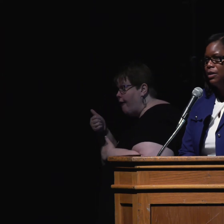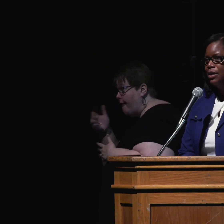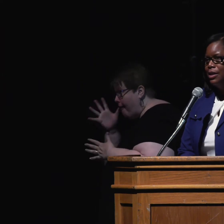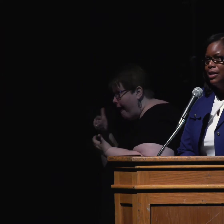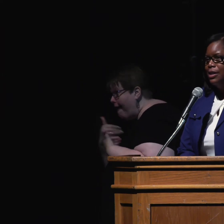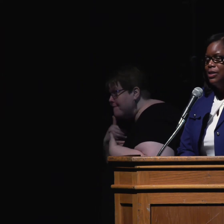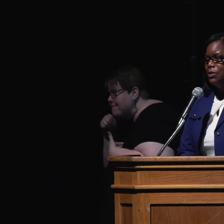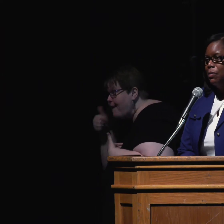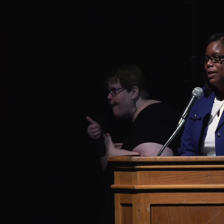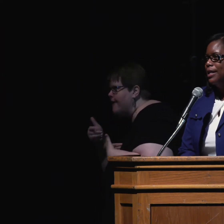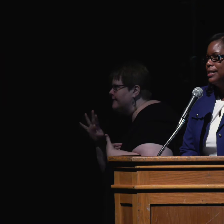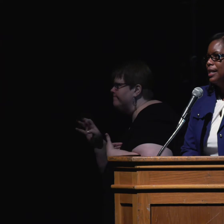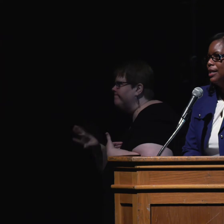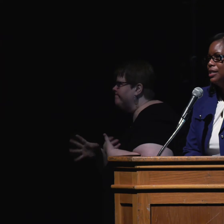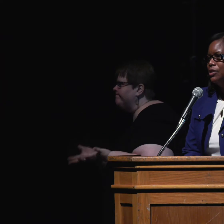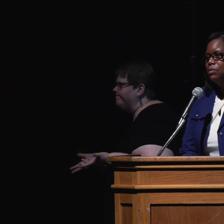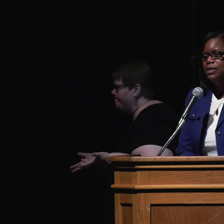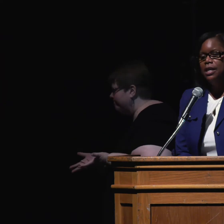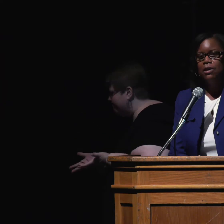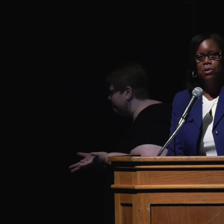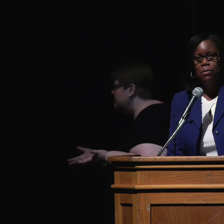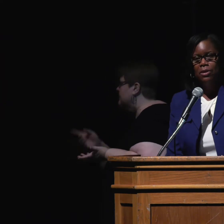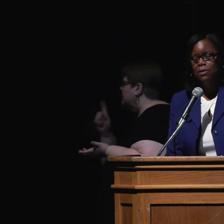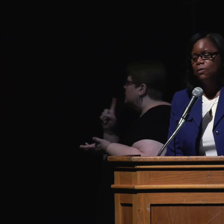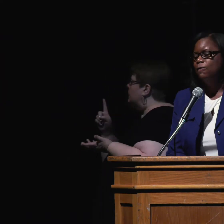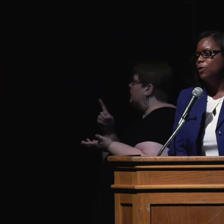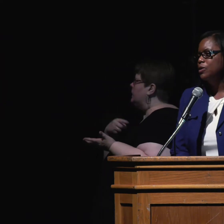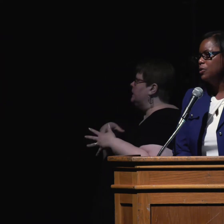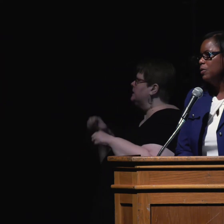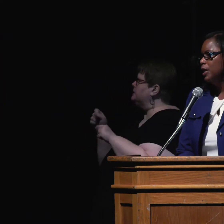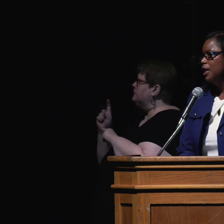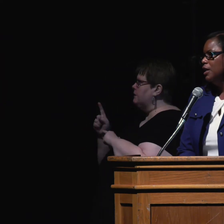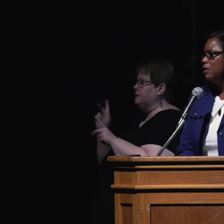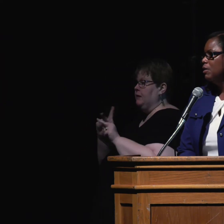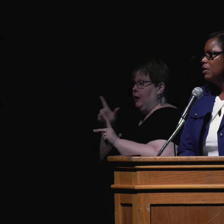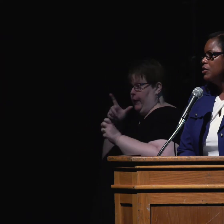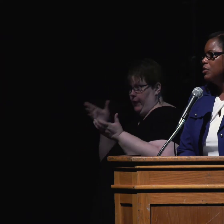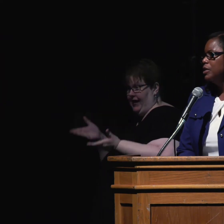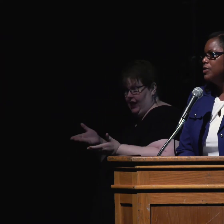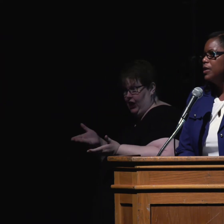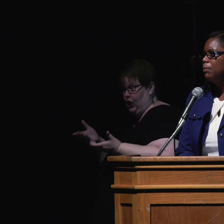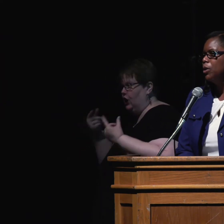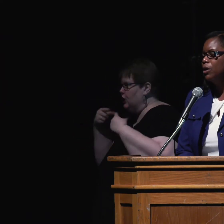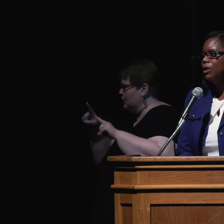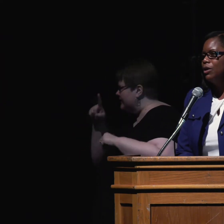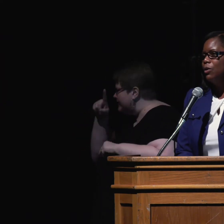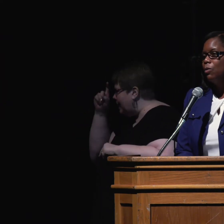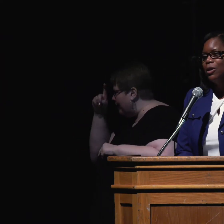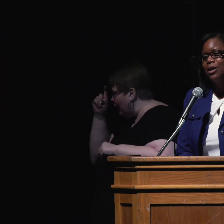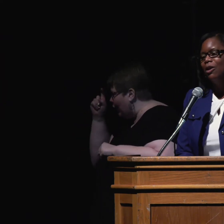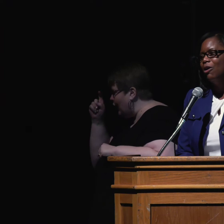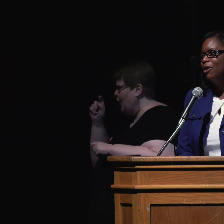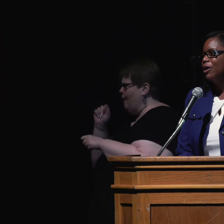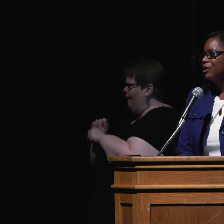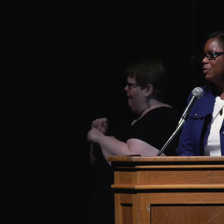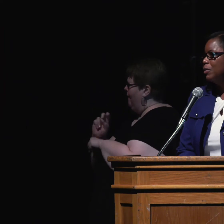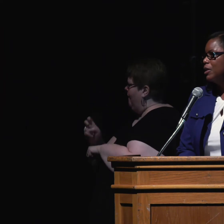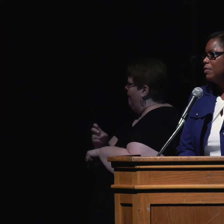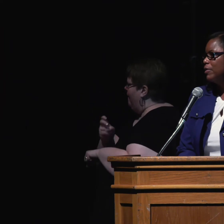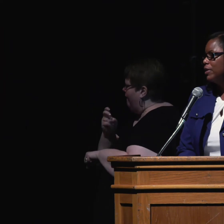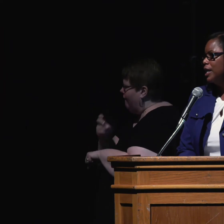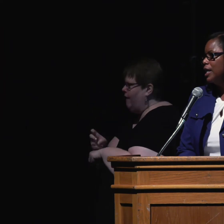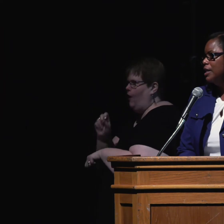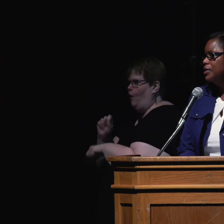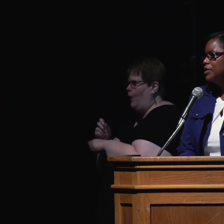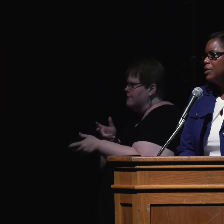to you. So what I decided to do was take a moment. There were folks who were here during the summer, working hard,